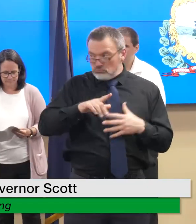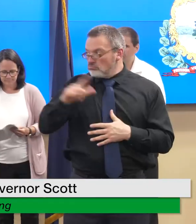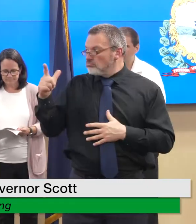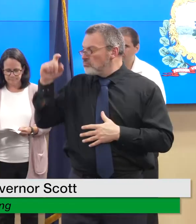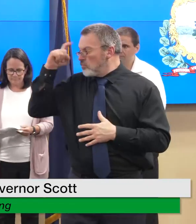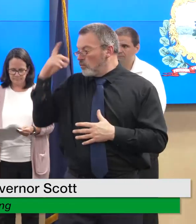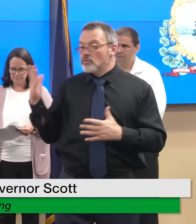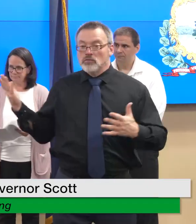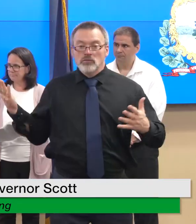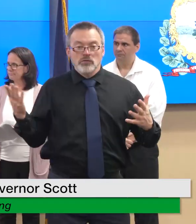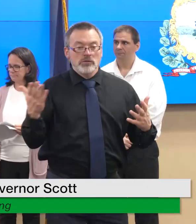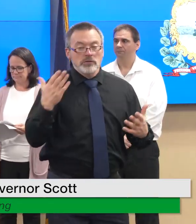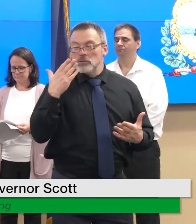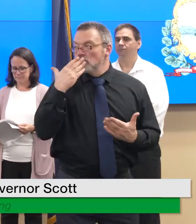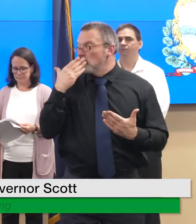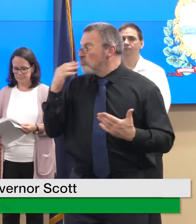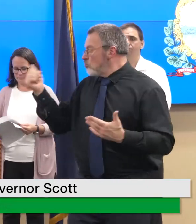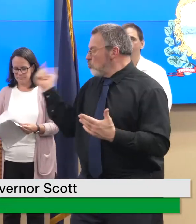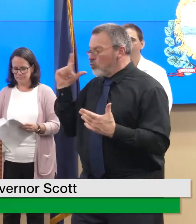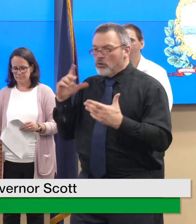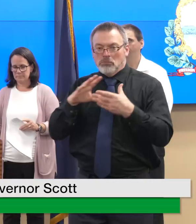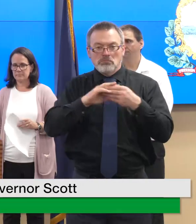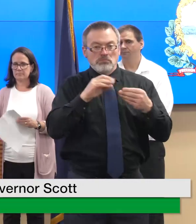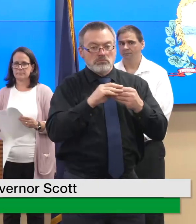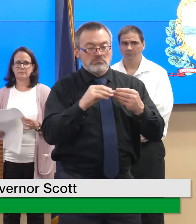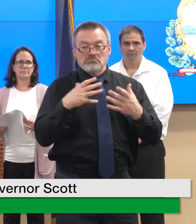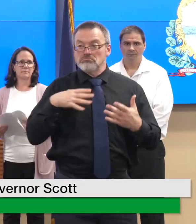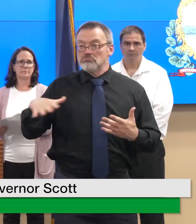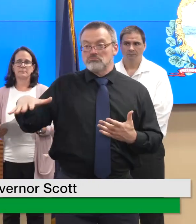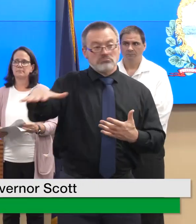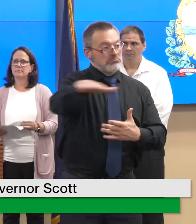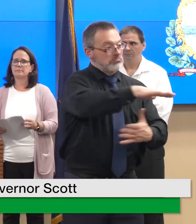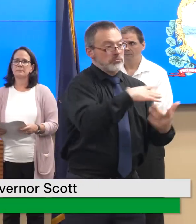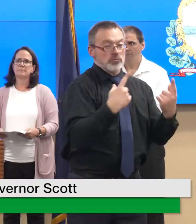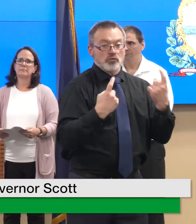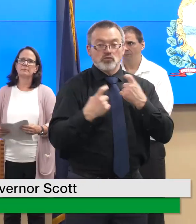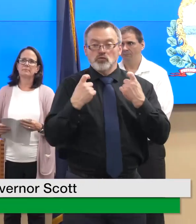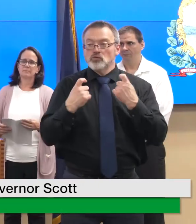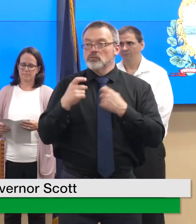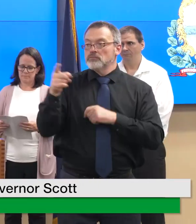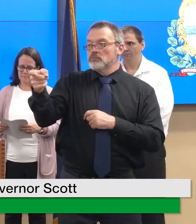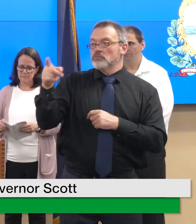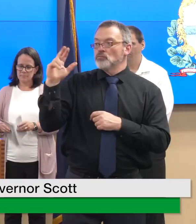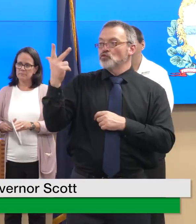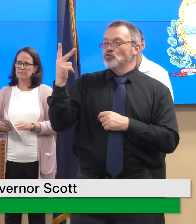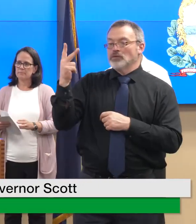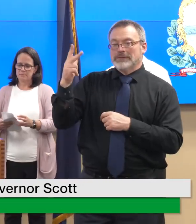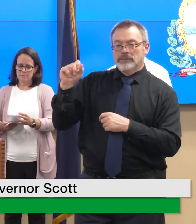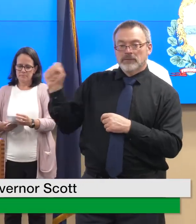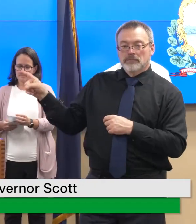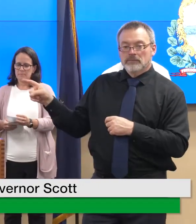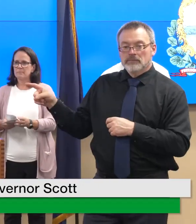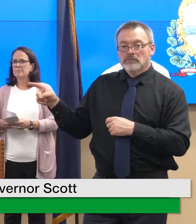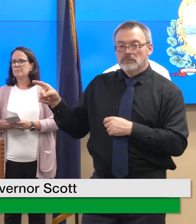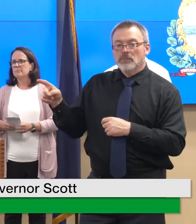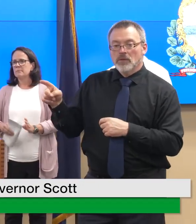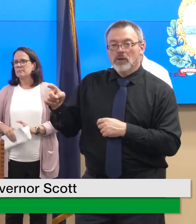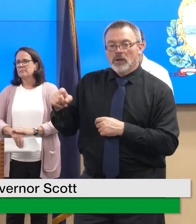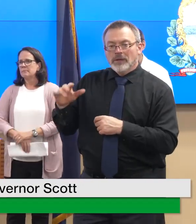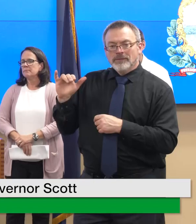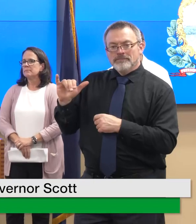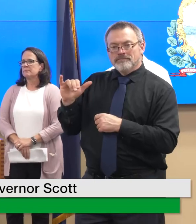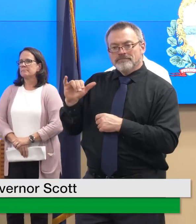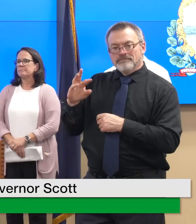Thank you, Secretary Moore. We'll now open it up to questions. Governor, can you talk about the dynamic of the timing here? I mean, people